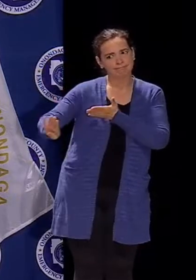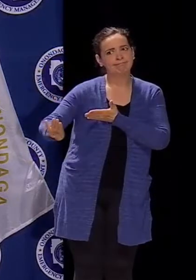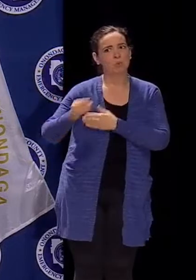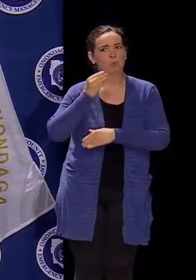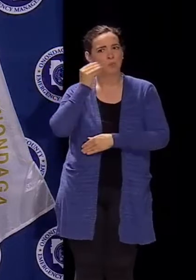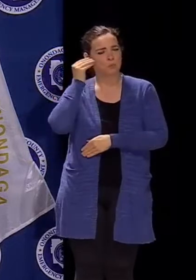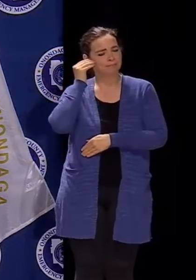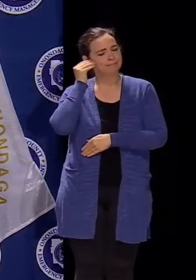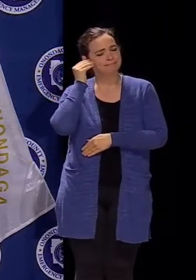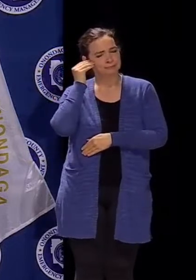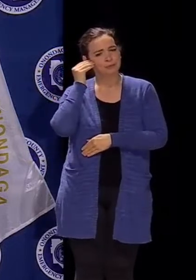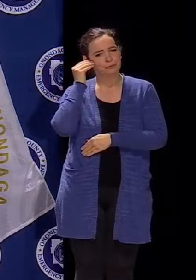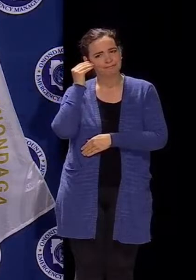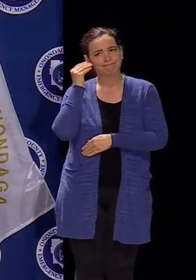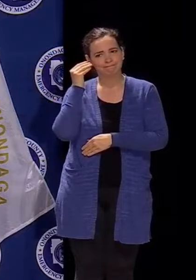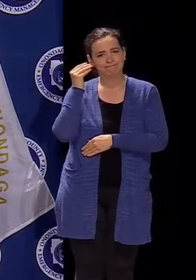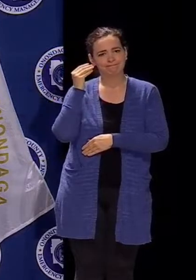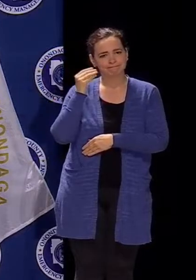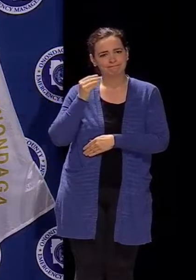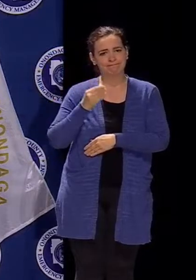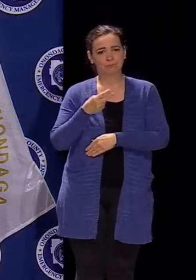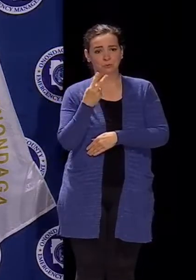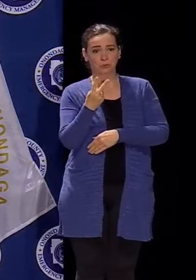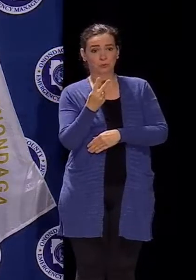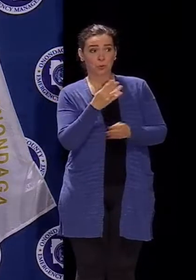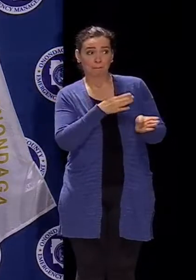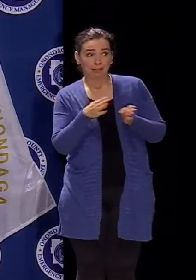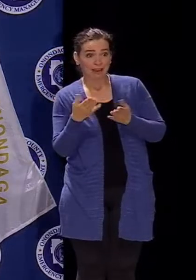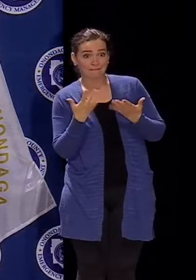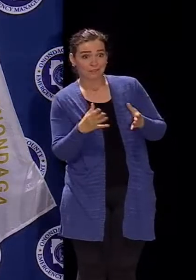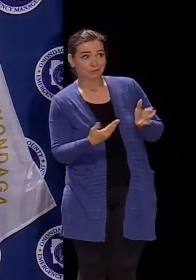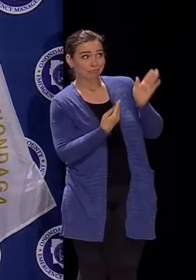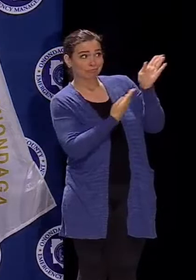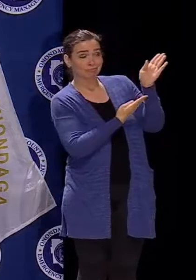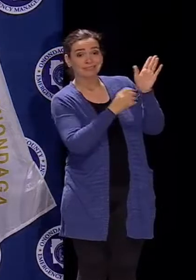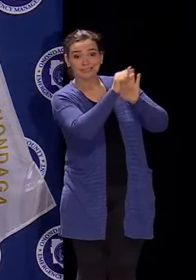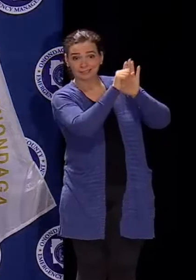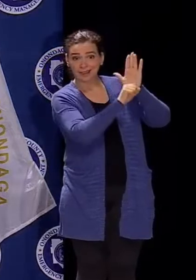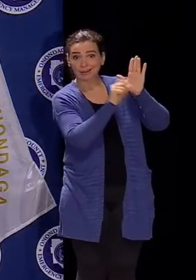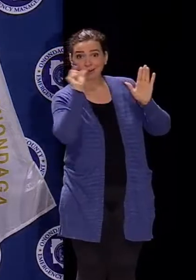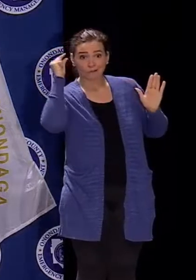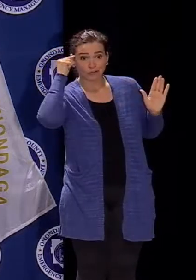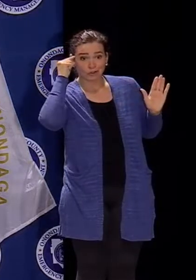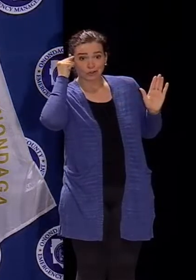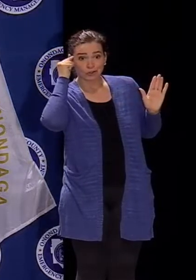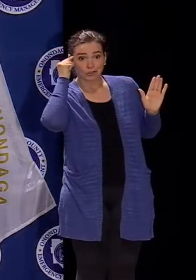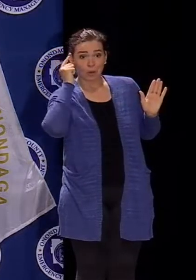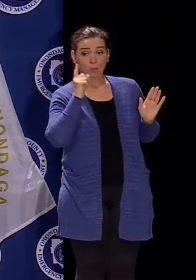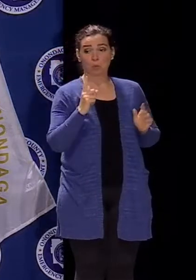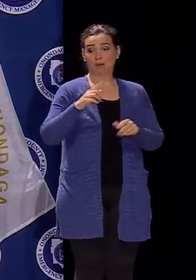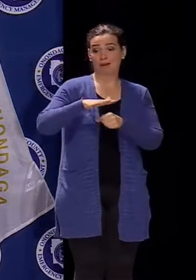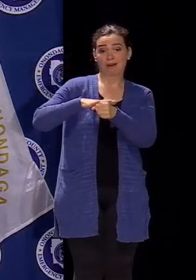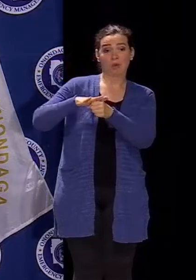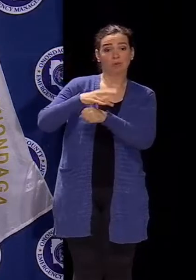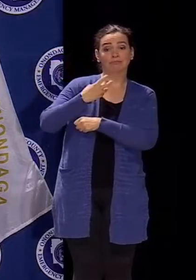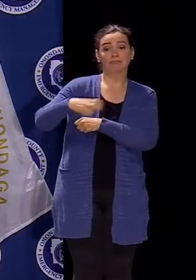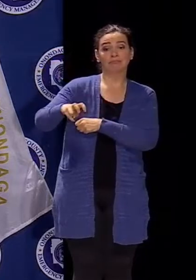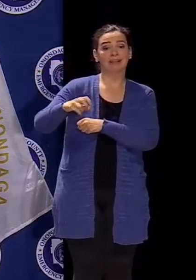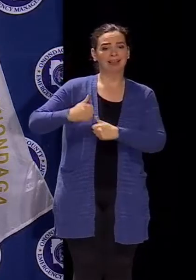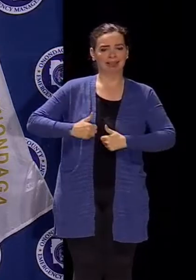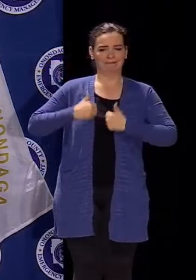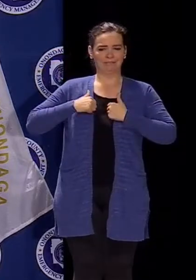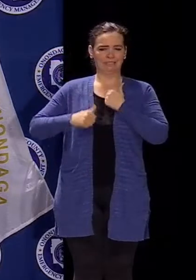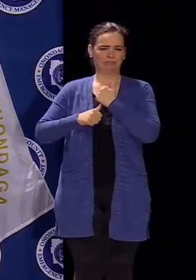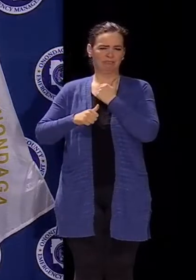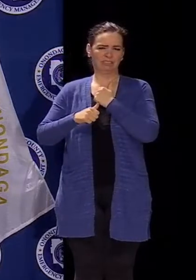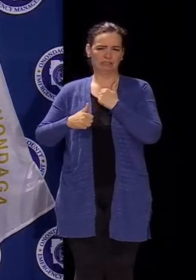negative. We've put forward 2 plans to be transitional living areas so these folks can get out of the hospital and